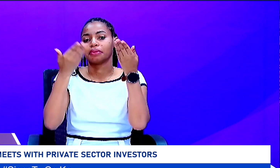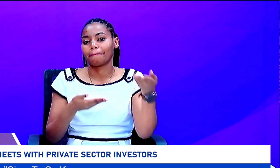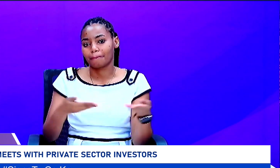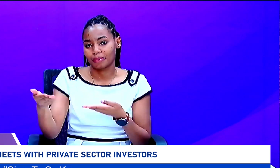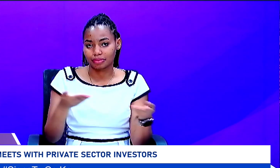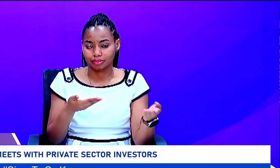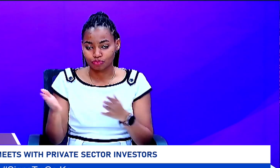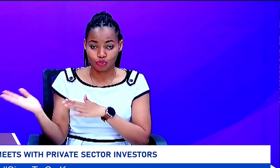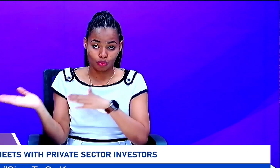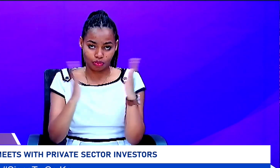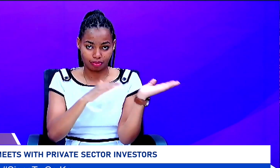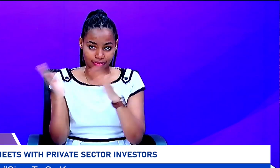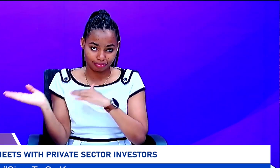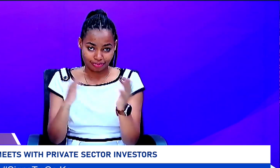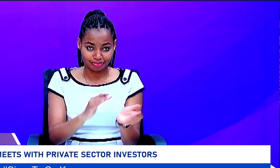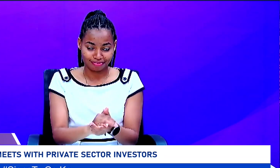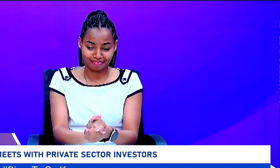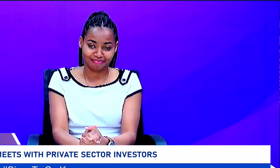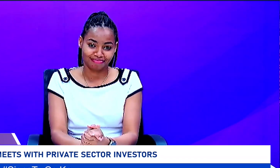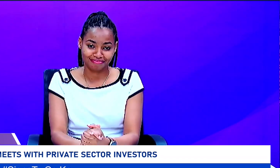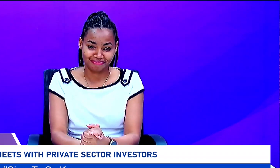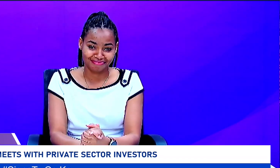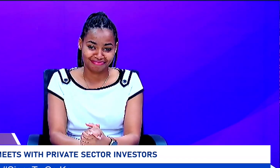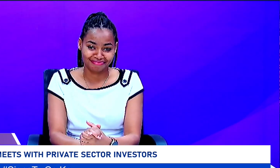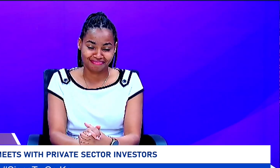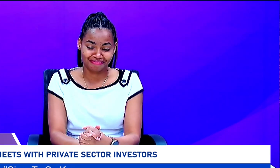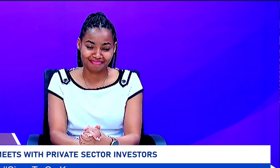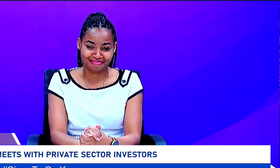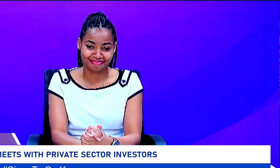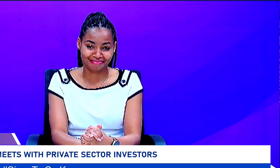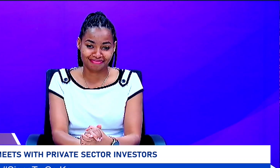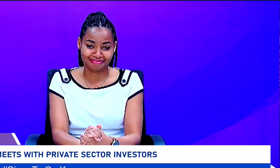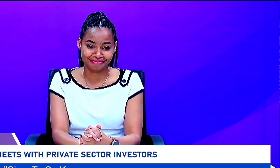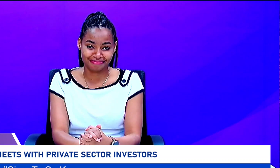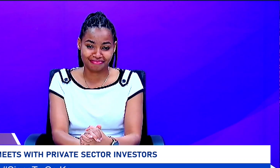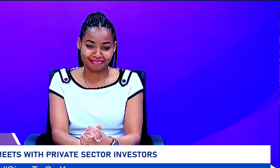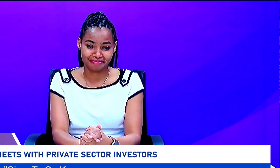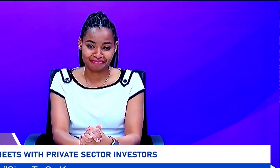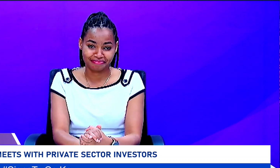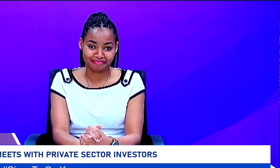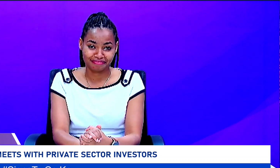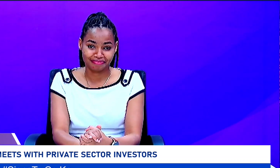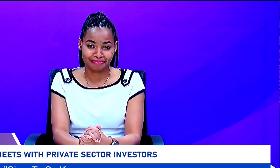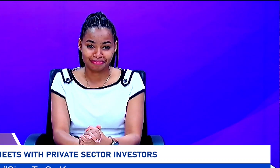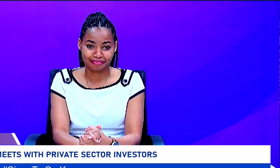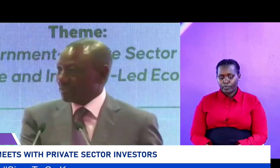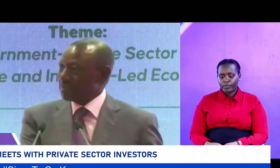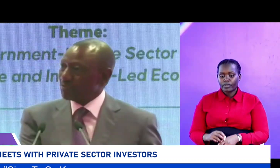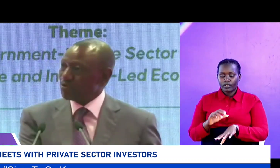turn, presented their concerns and proposed solutions to help improve the business climate. The people who